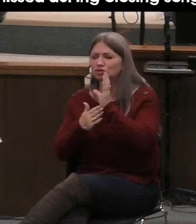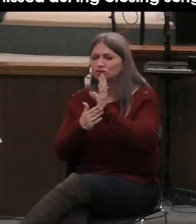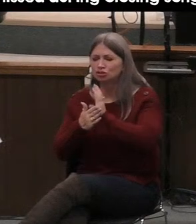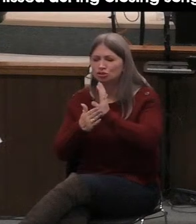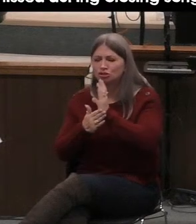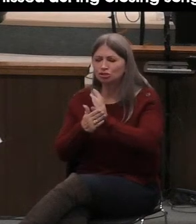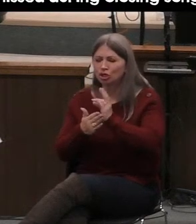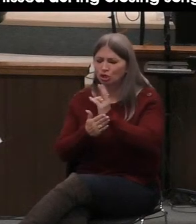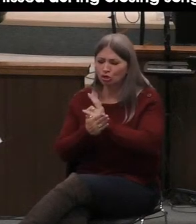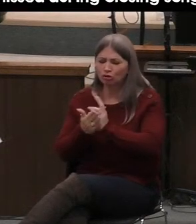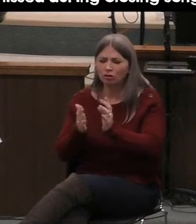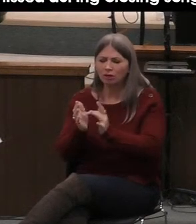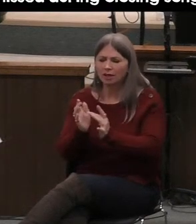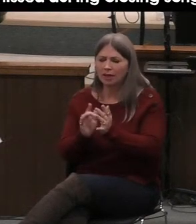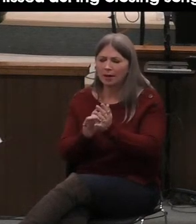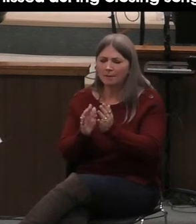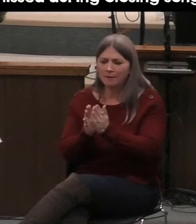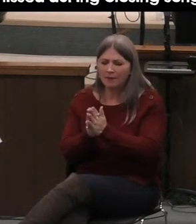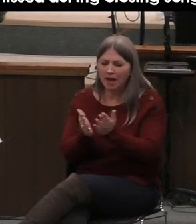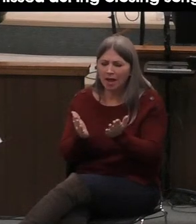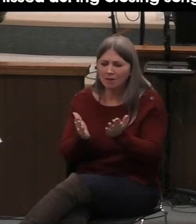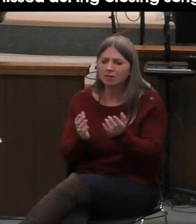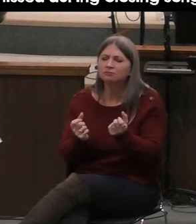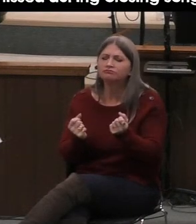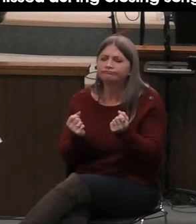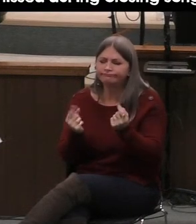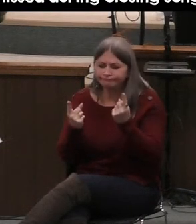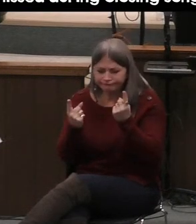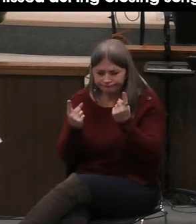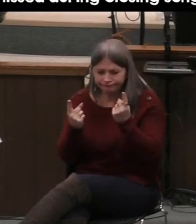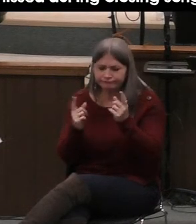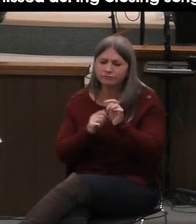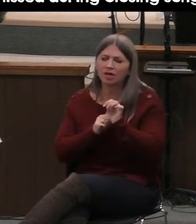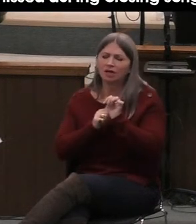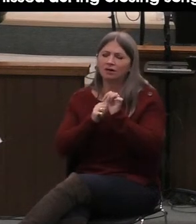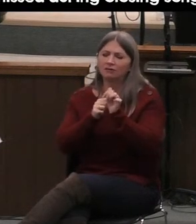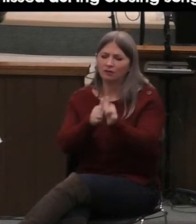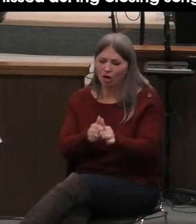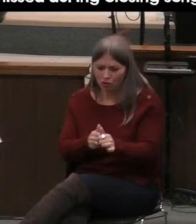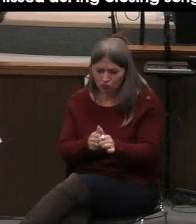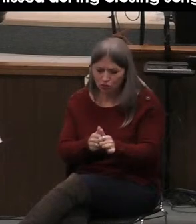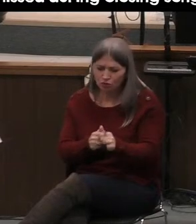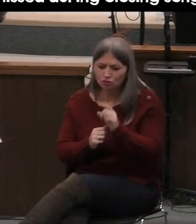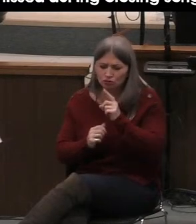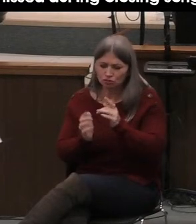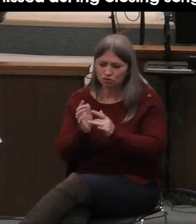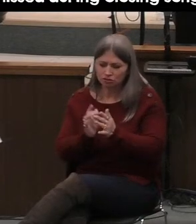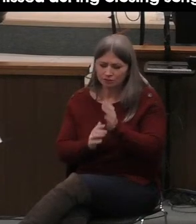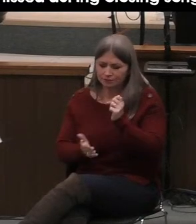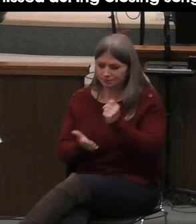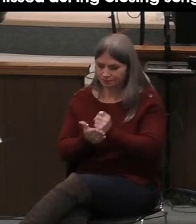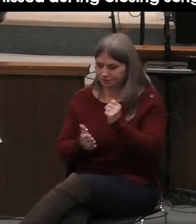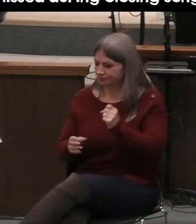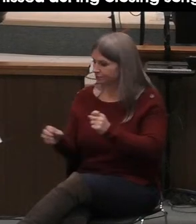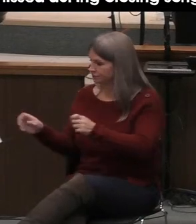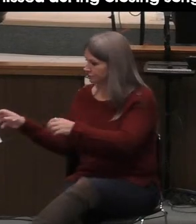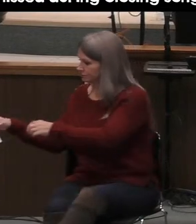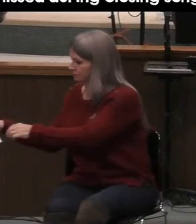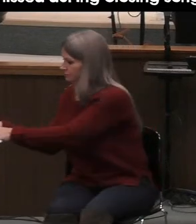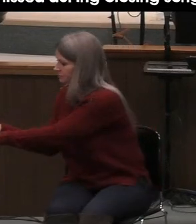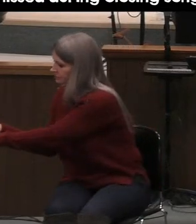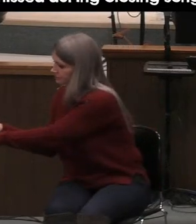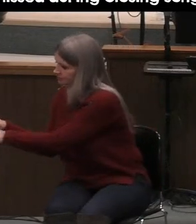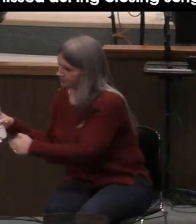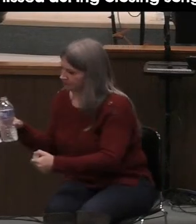the truth in Scripture so that we are following the true Jesus. Amen.